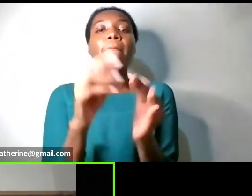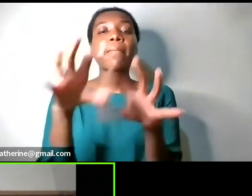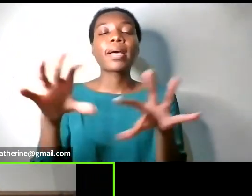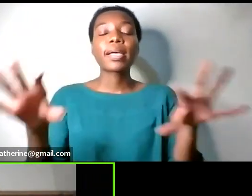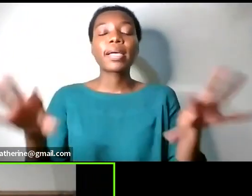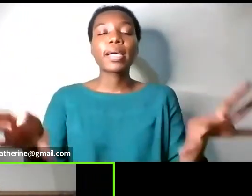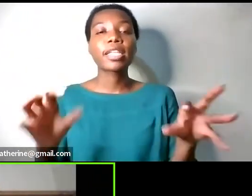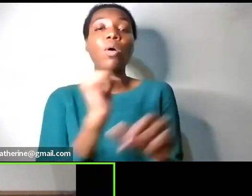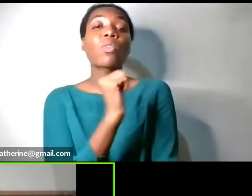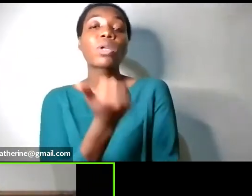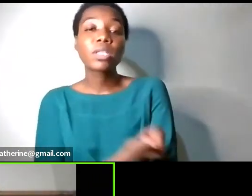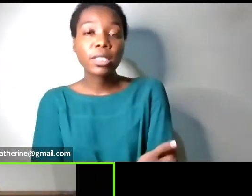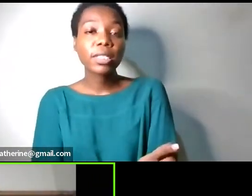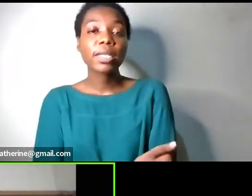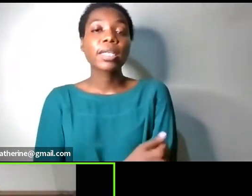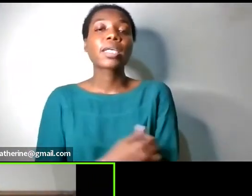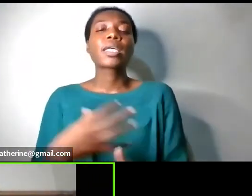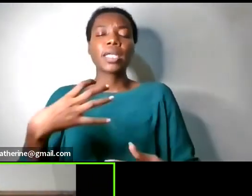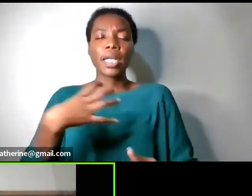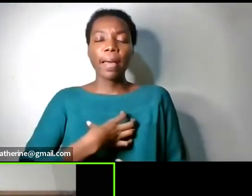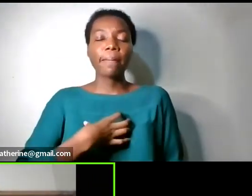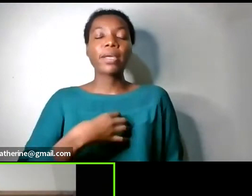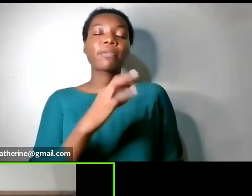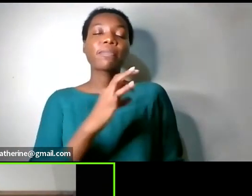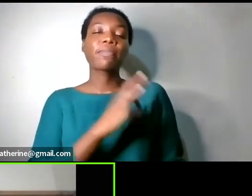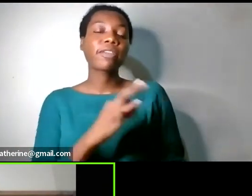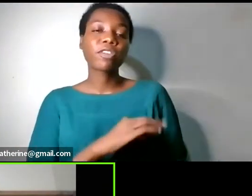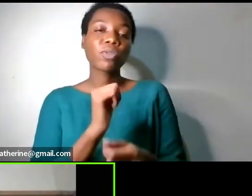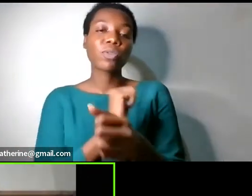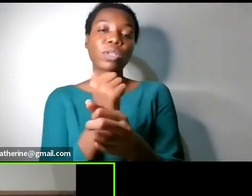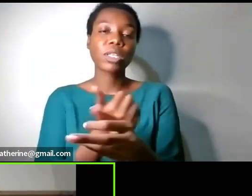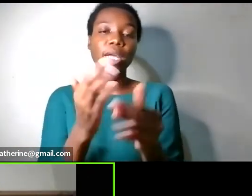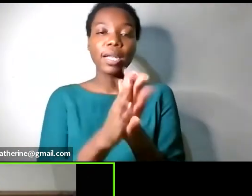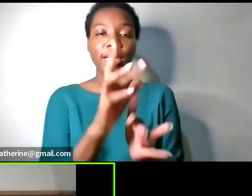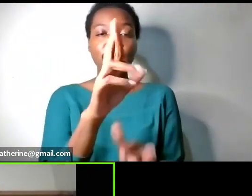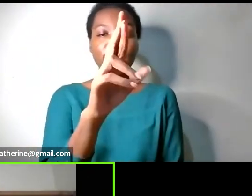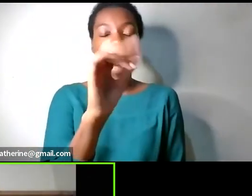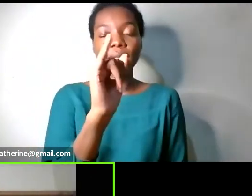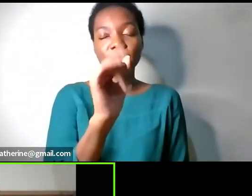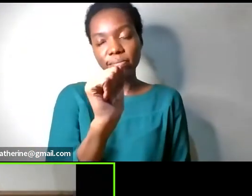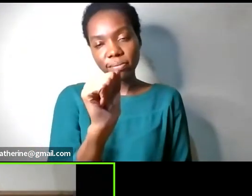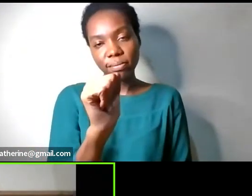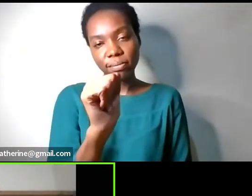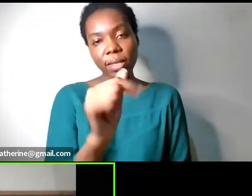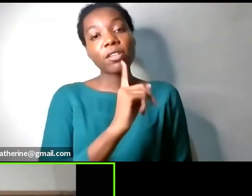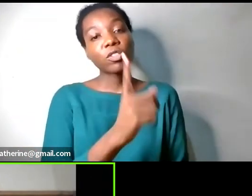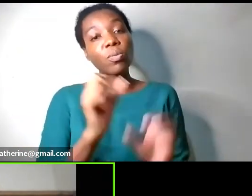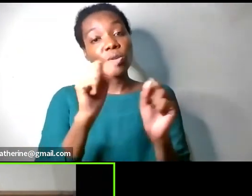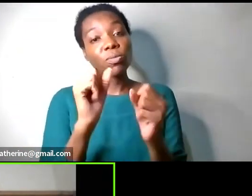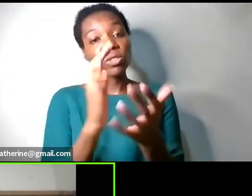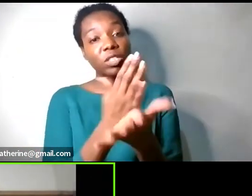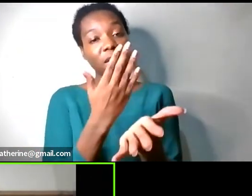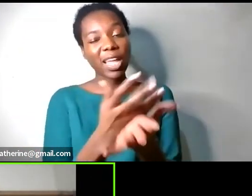Retirement Benefits Authority, and IRA, where they share among themselves any cases of